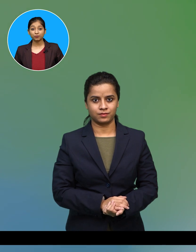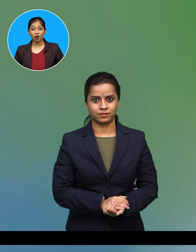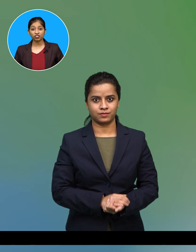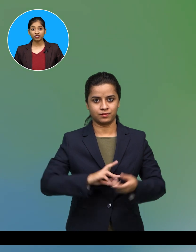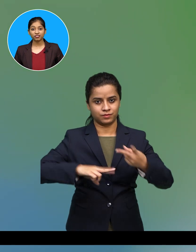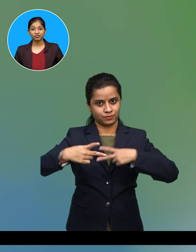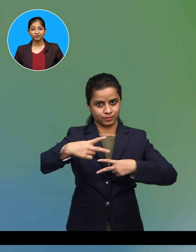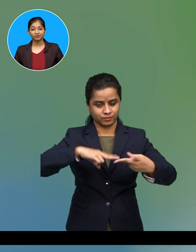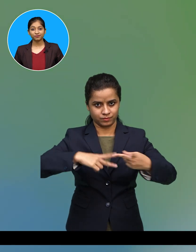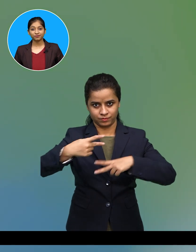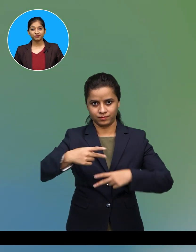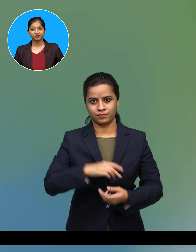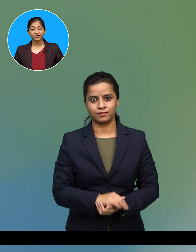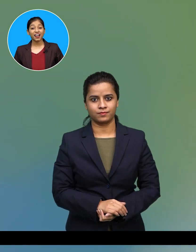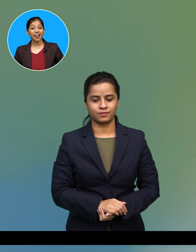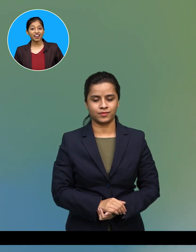transport,